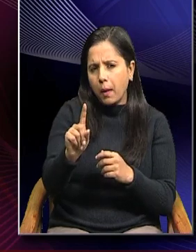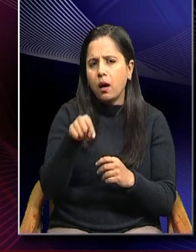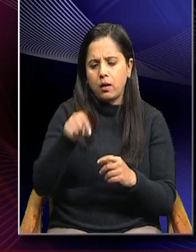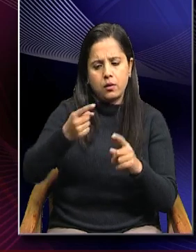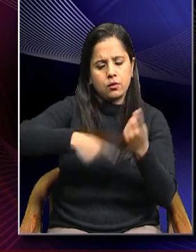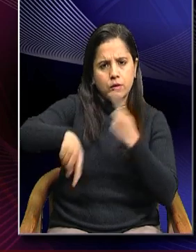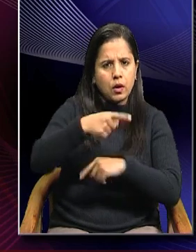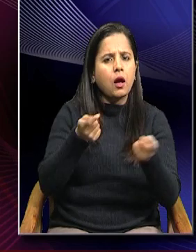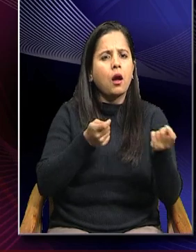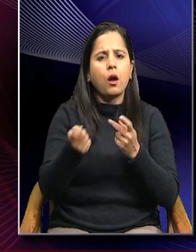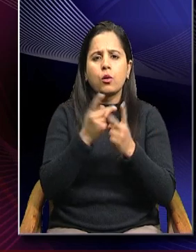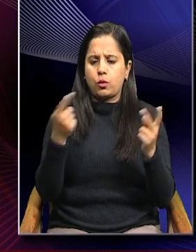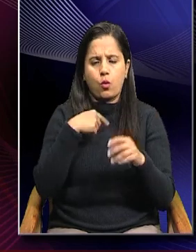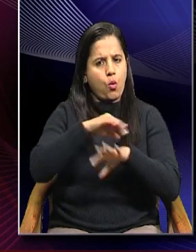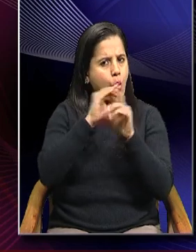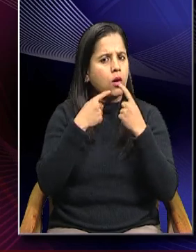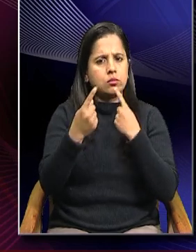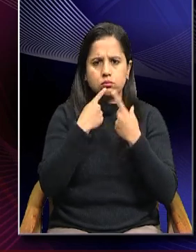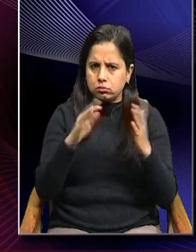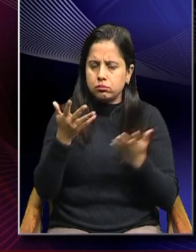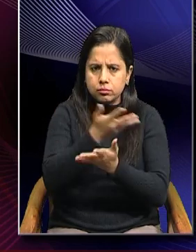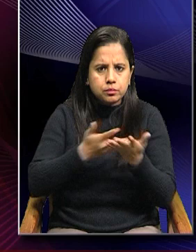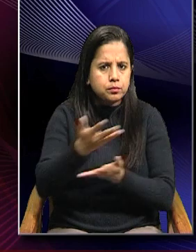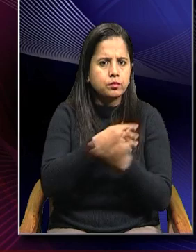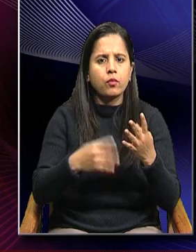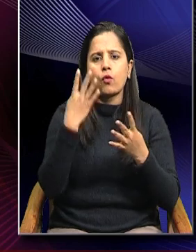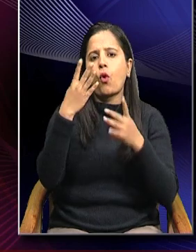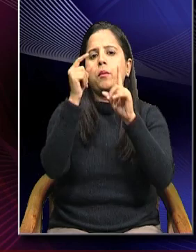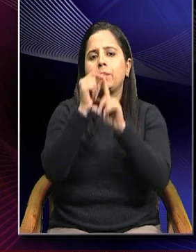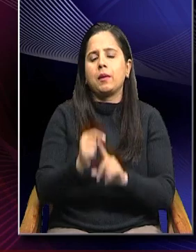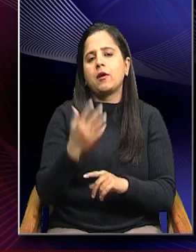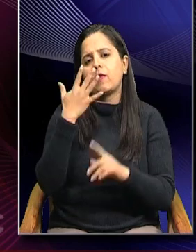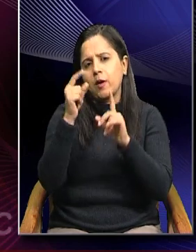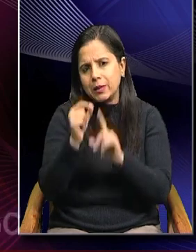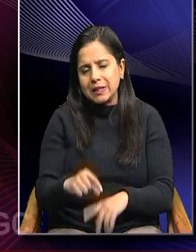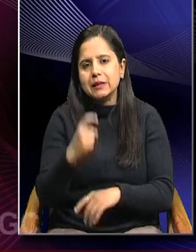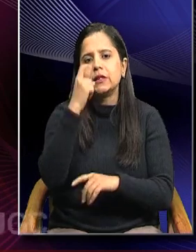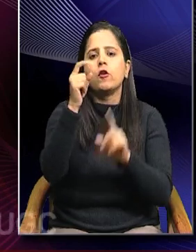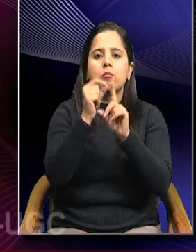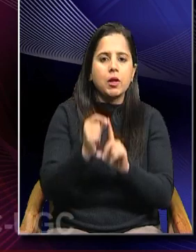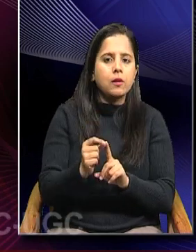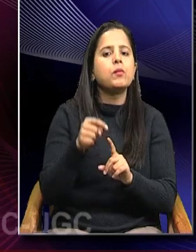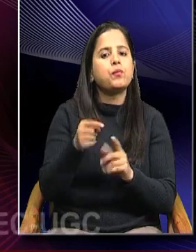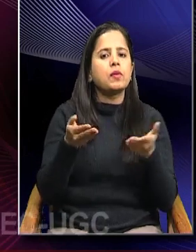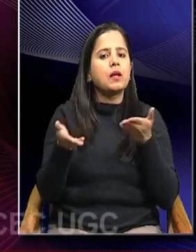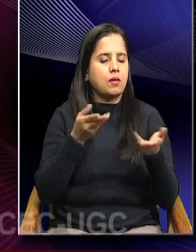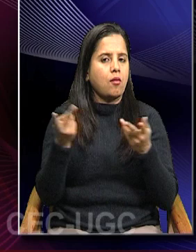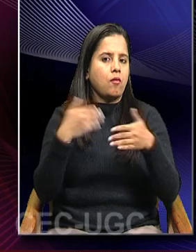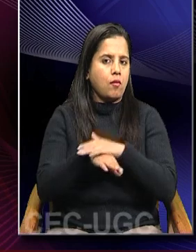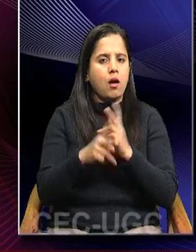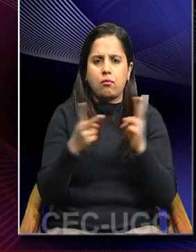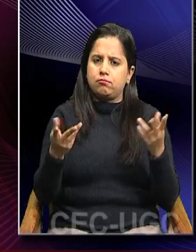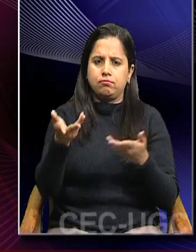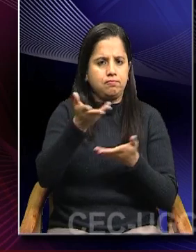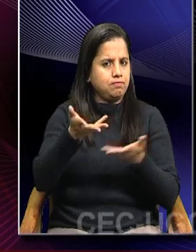internal controllable factors we have already discussed in terms of 4 Ps or 5 Ps or 7 Ps in case of services, we had already